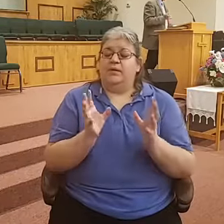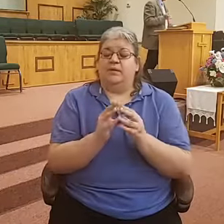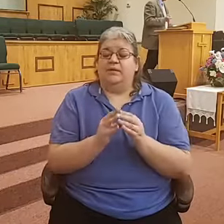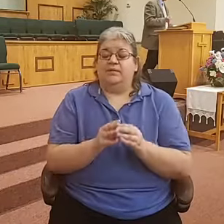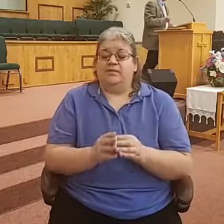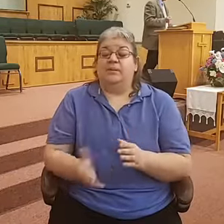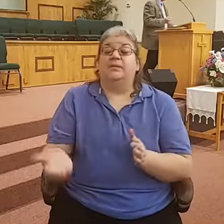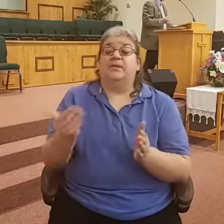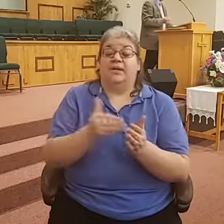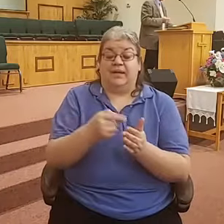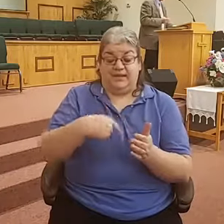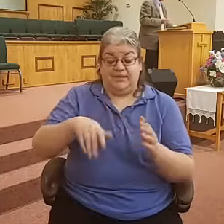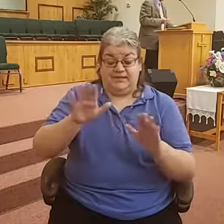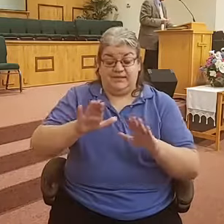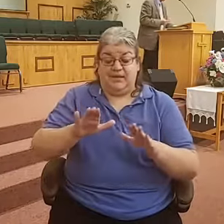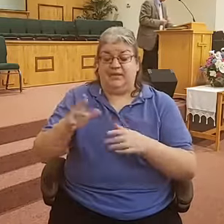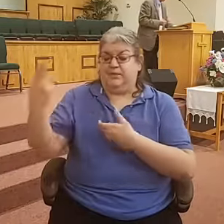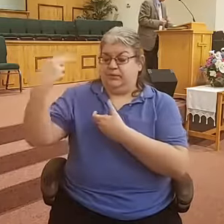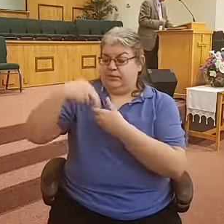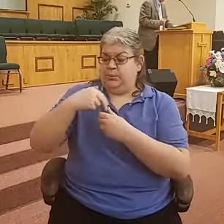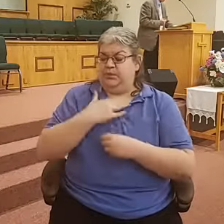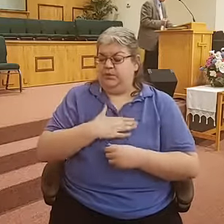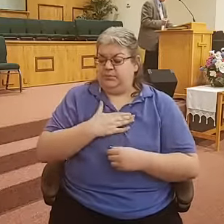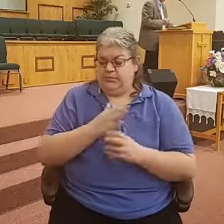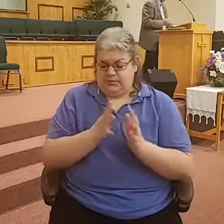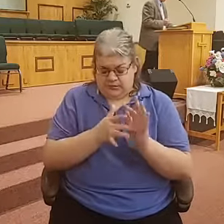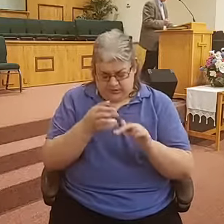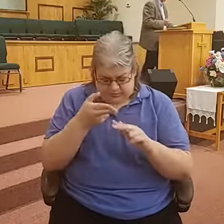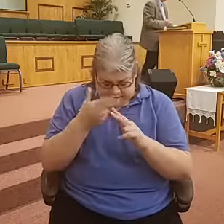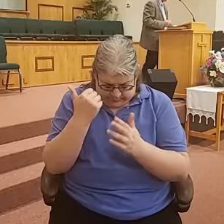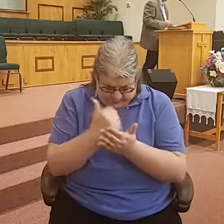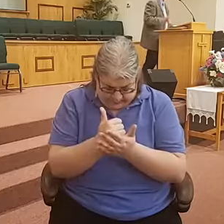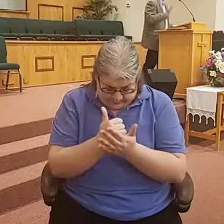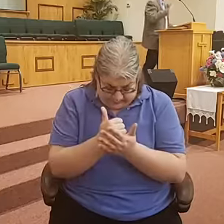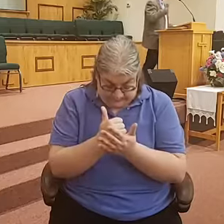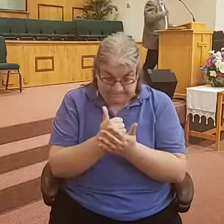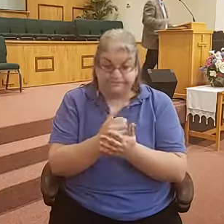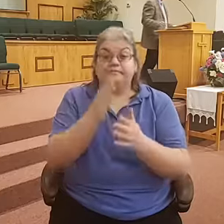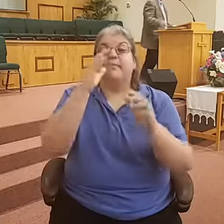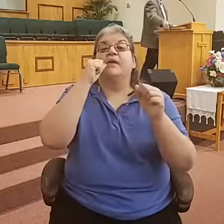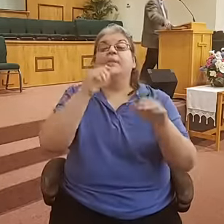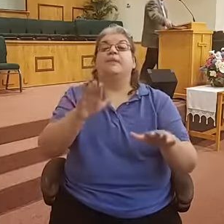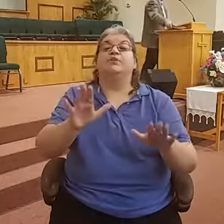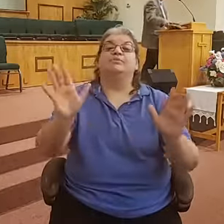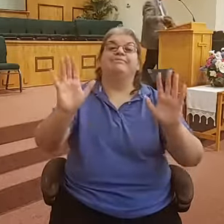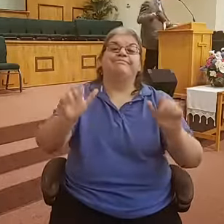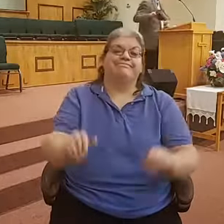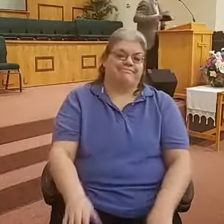again this Sunday. We ask this in Jesus' name. Amen. God bless you.